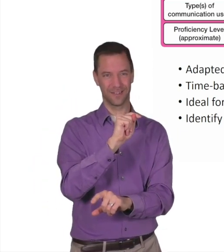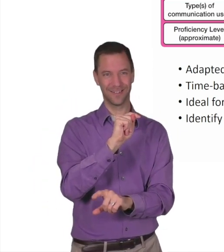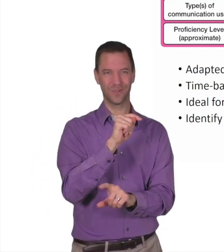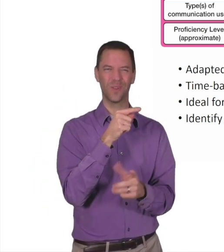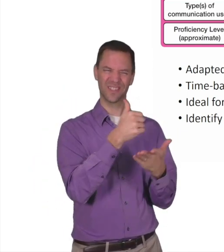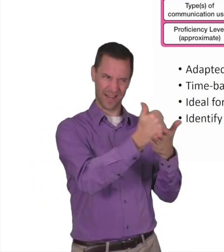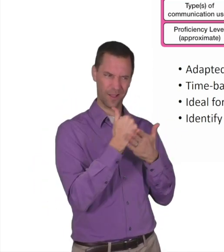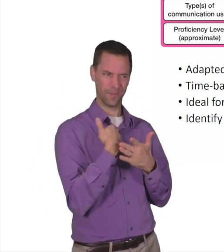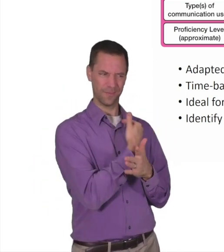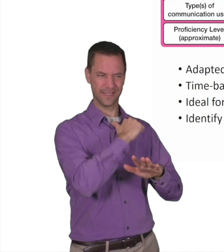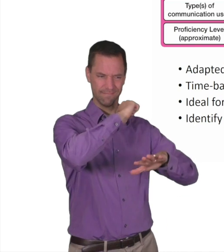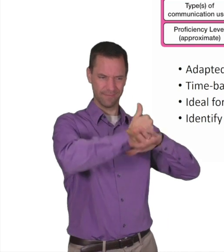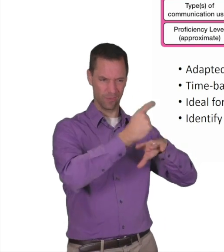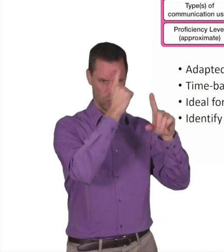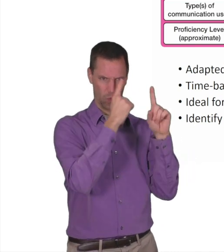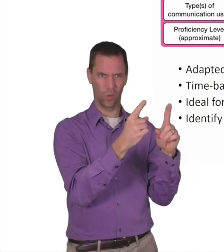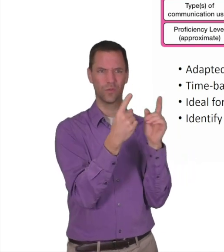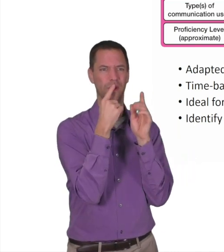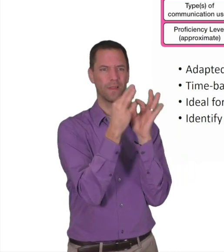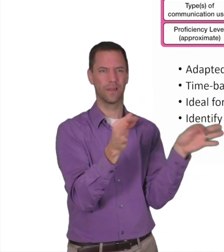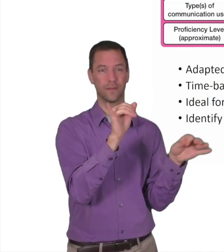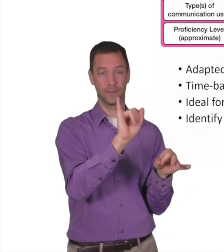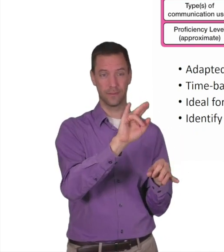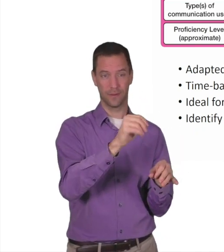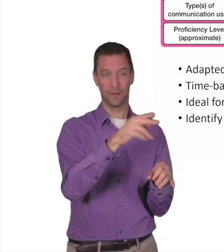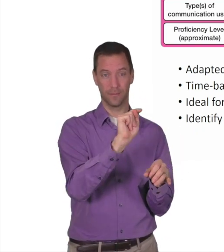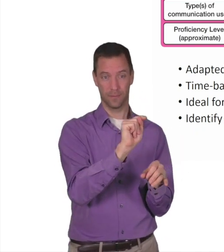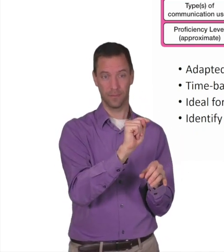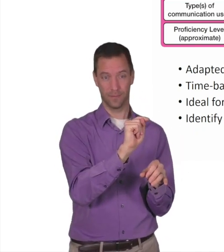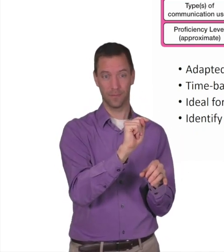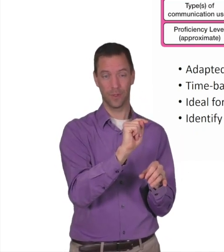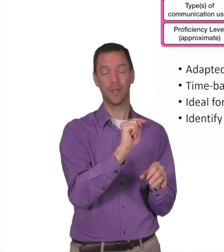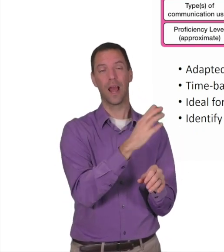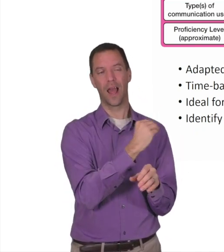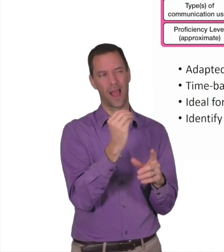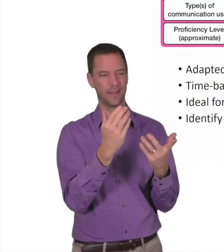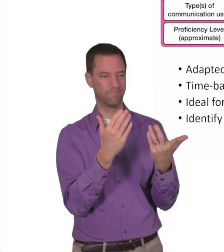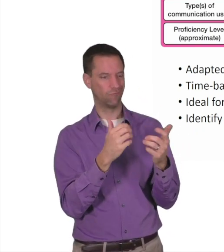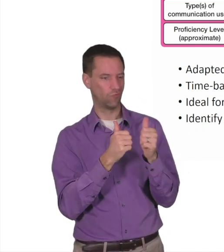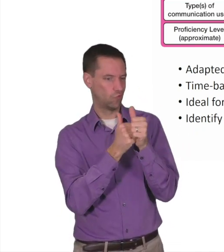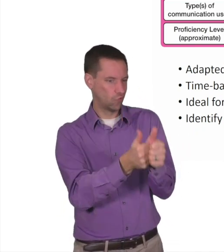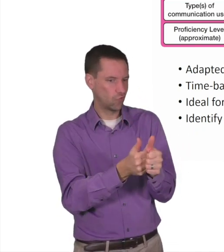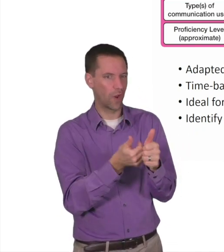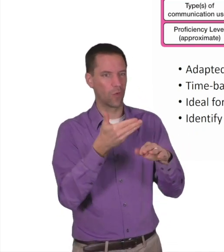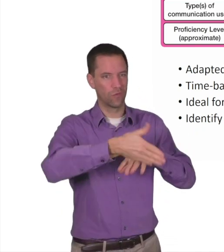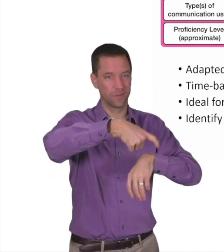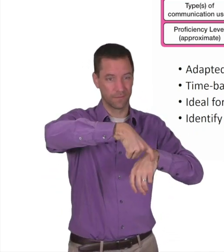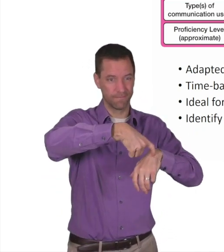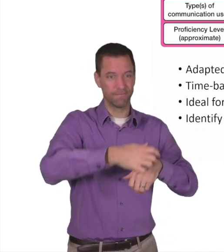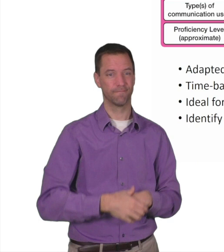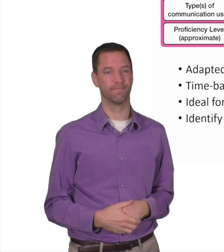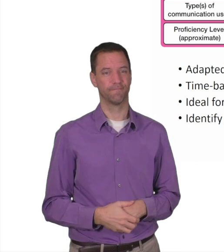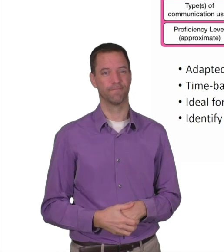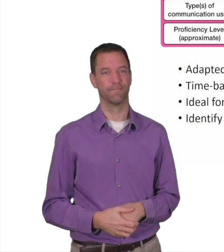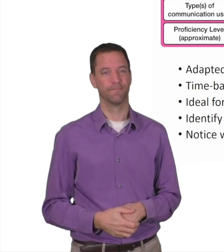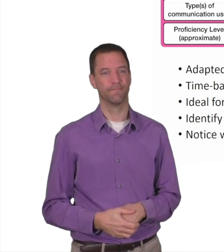have to also pay attention to the input. And so we can establish goals for language input and track them over